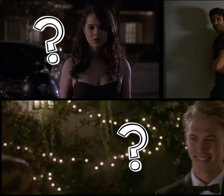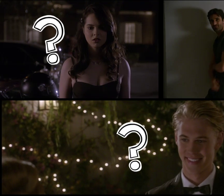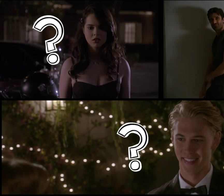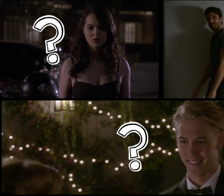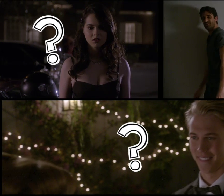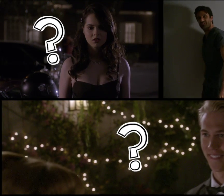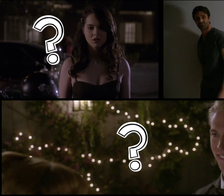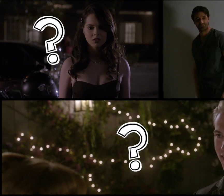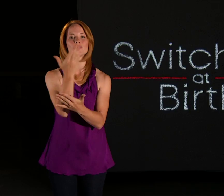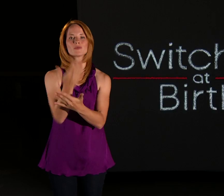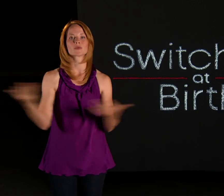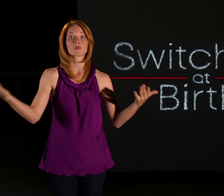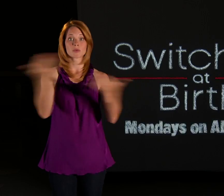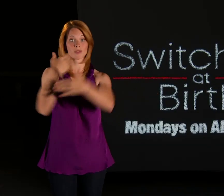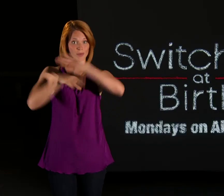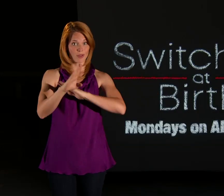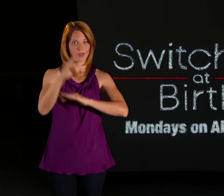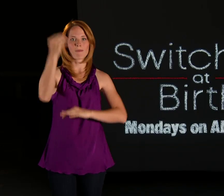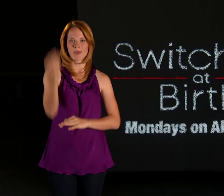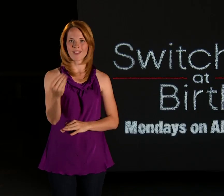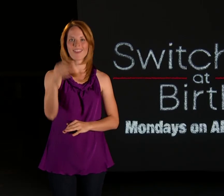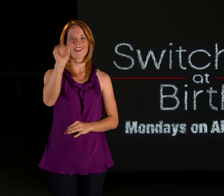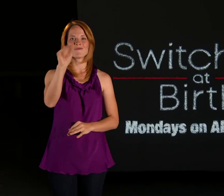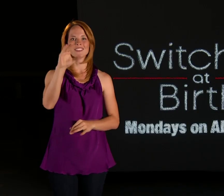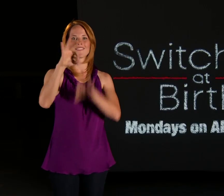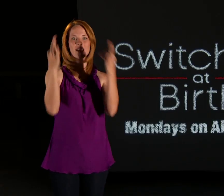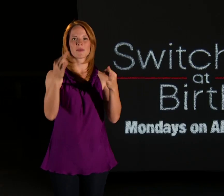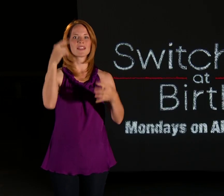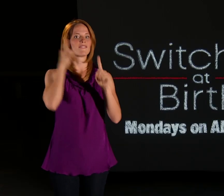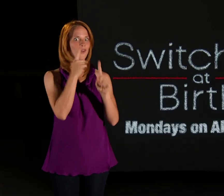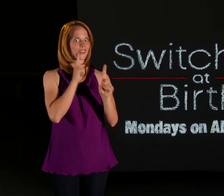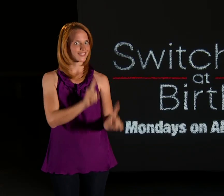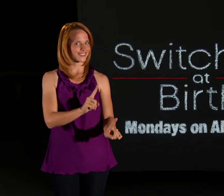Wilkie? Tune in to all new episodes of Switched at Birth, Mondays on ABC Family to find out.